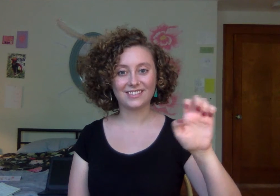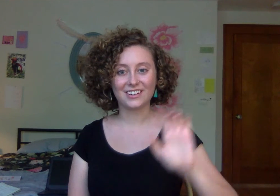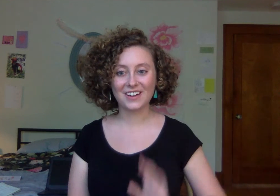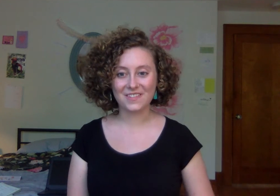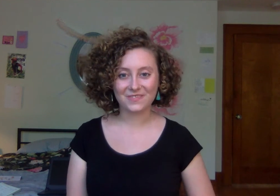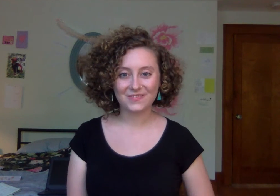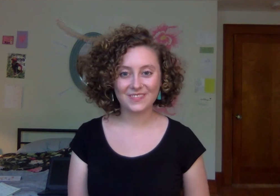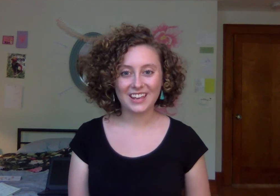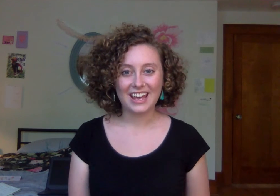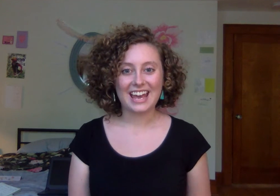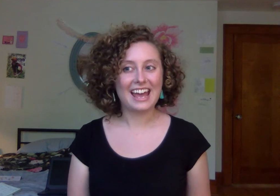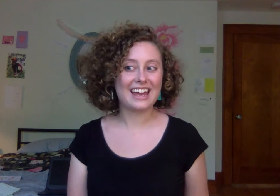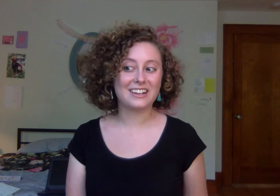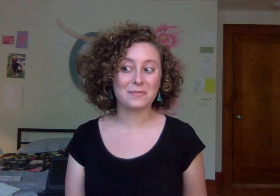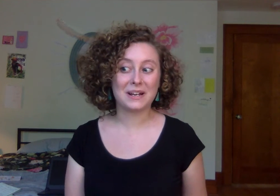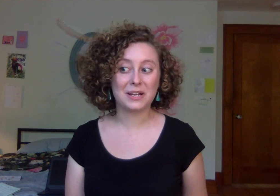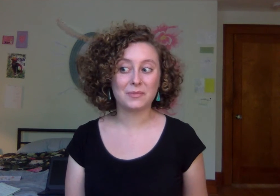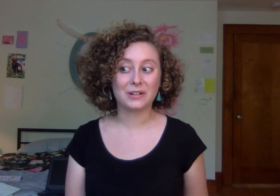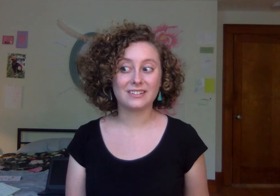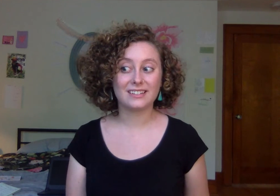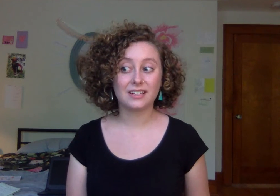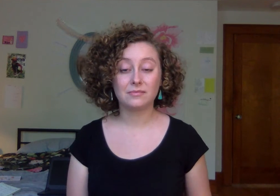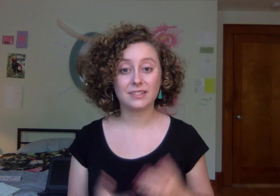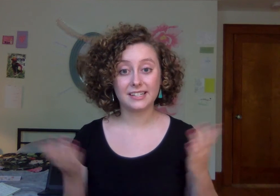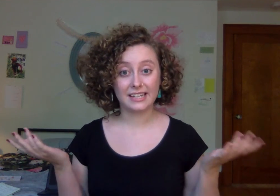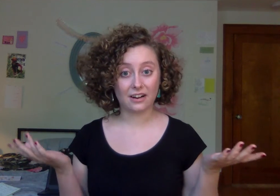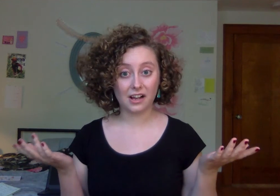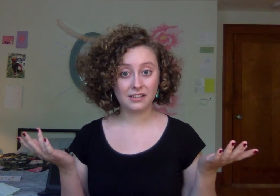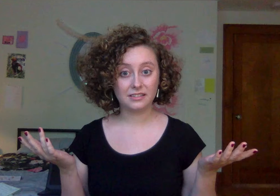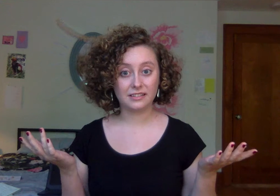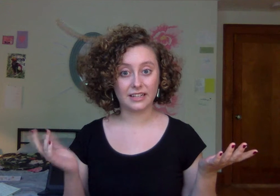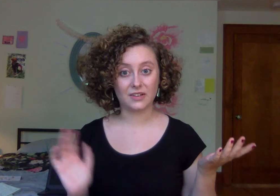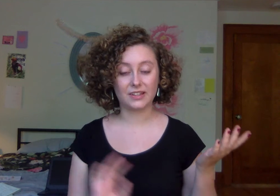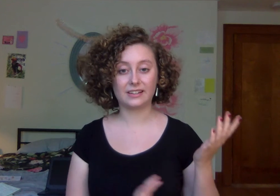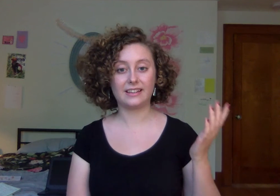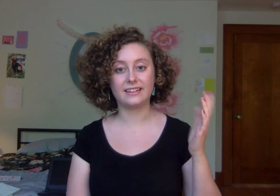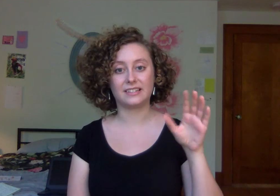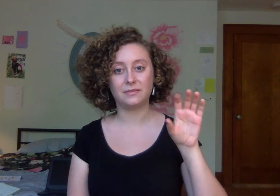Okay. And if my name was Sarah, it would look like this.